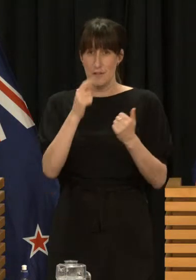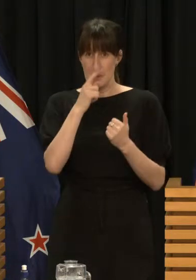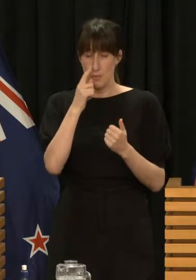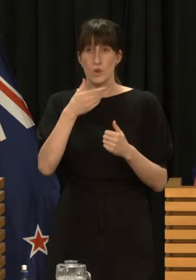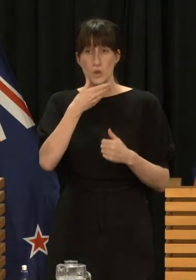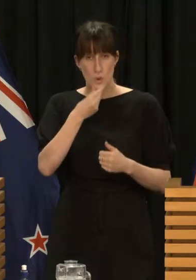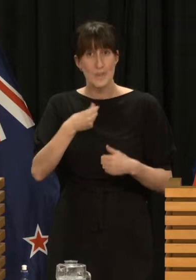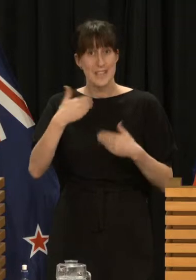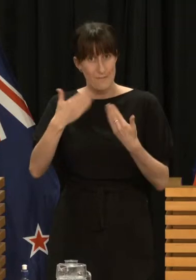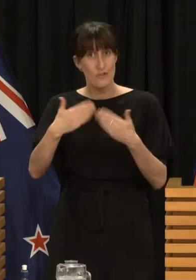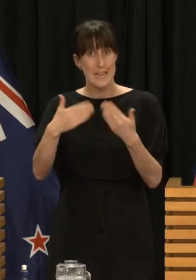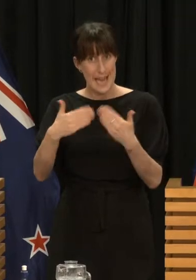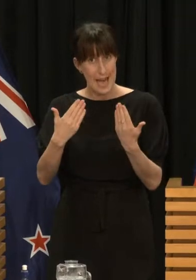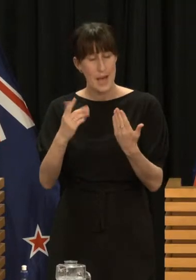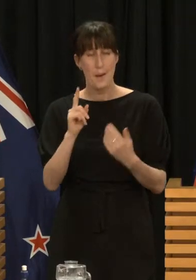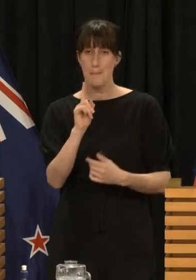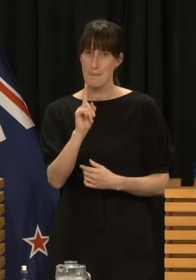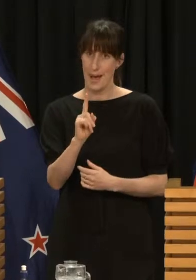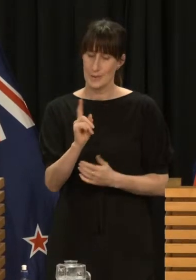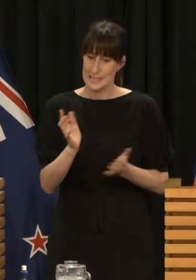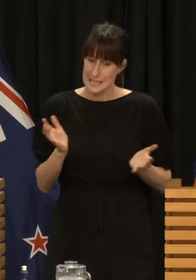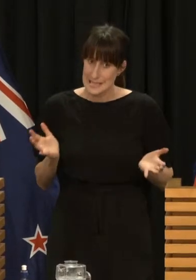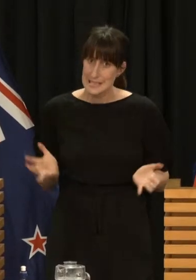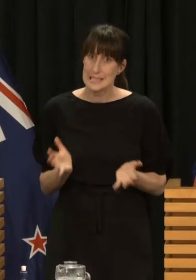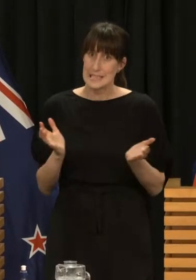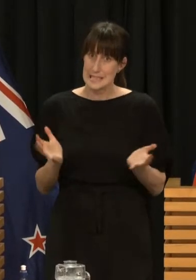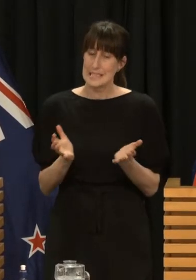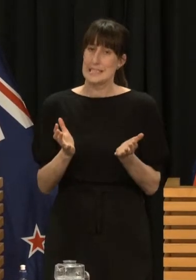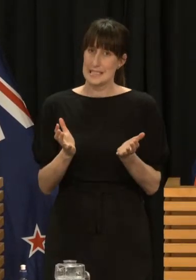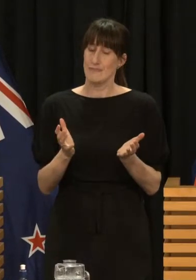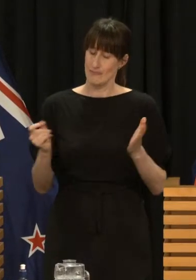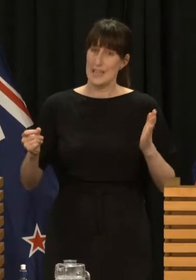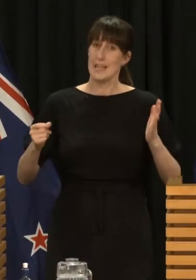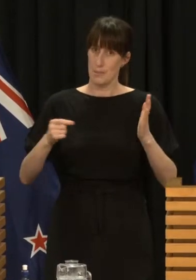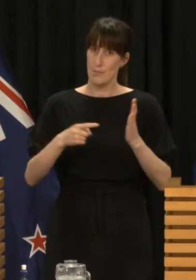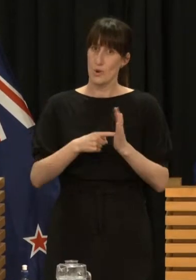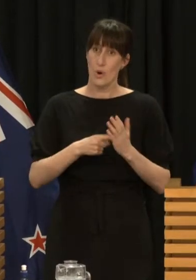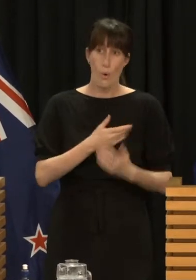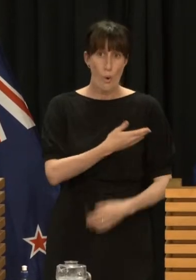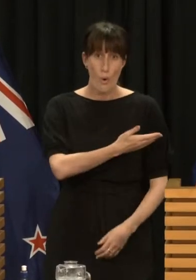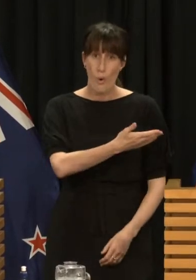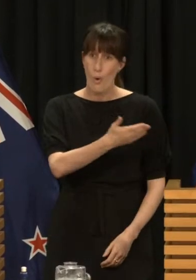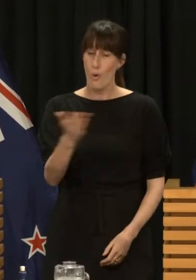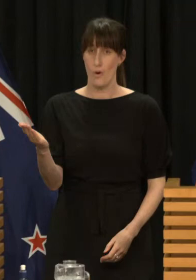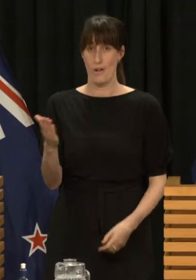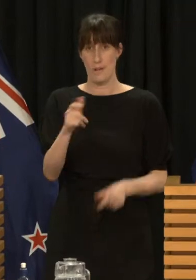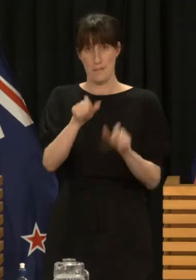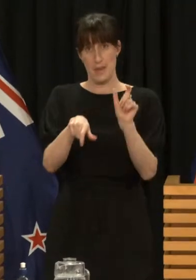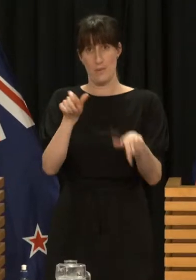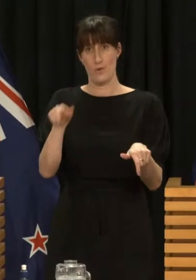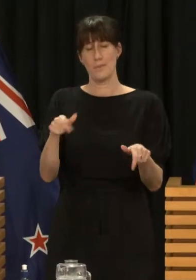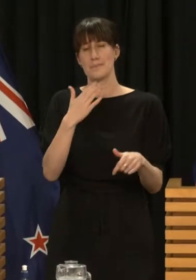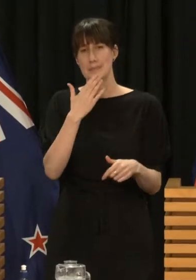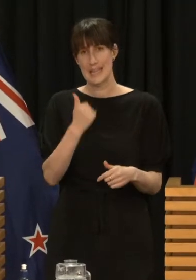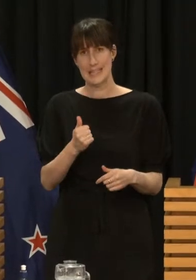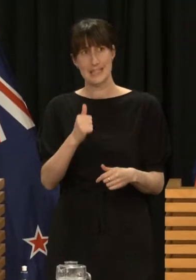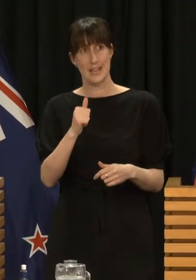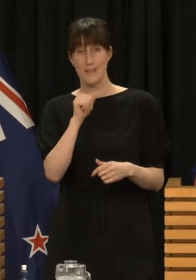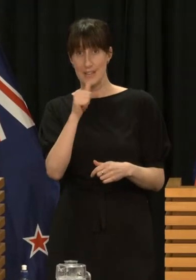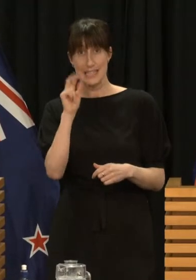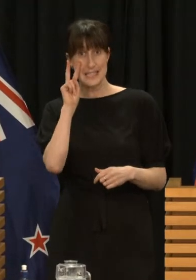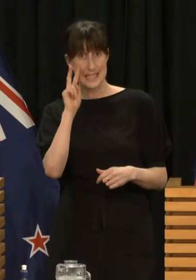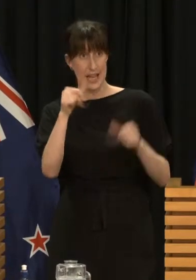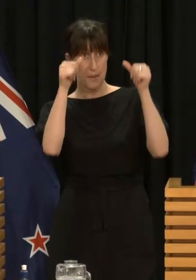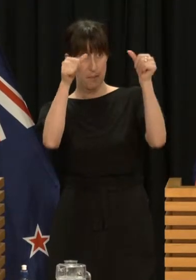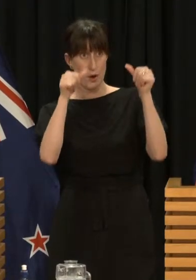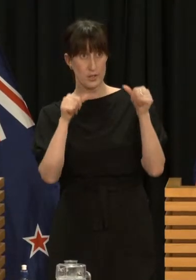daily. We really want to emphasise how important it is that we all scan the QR codes whenever we see them. The